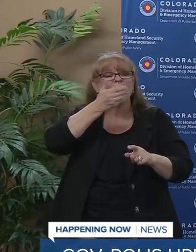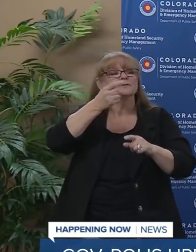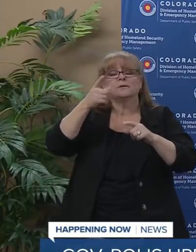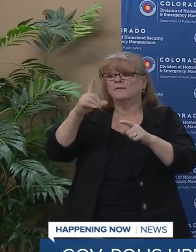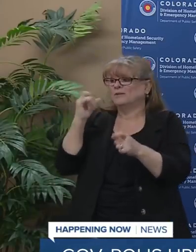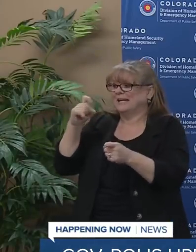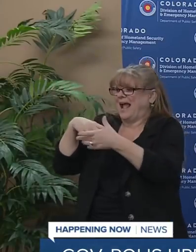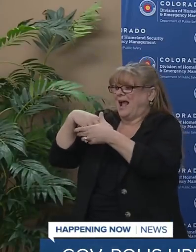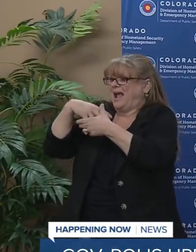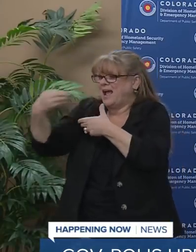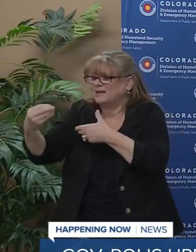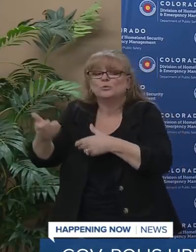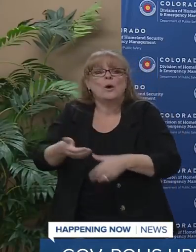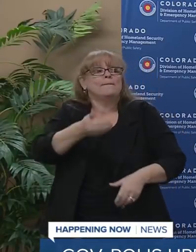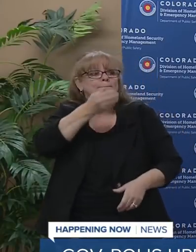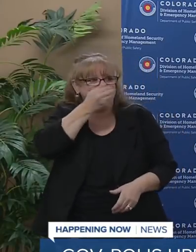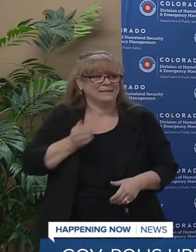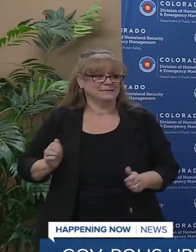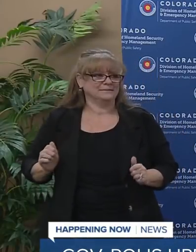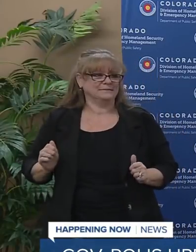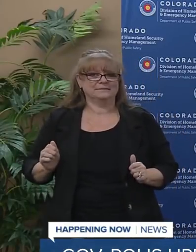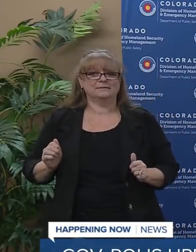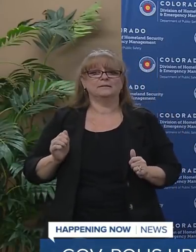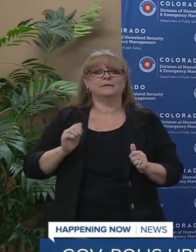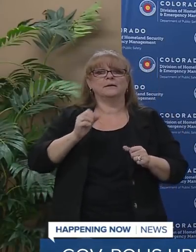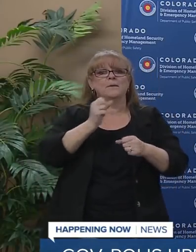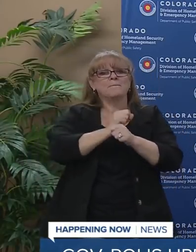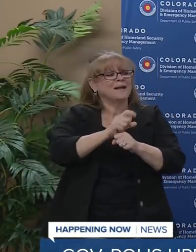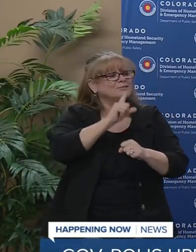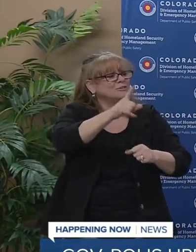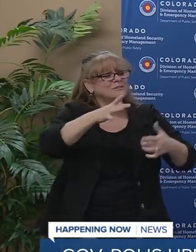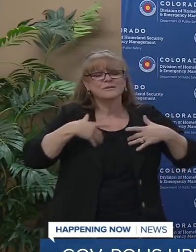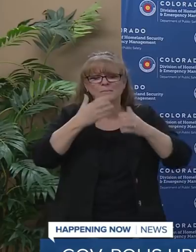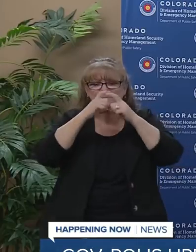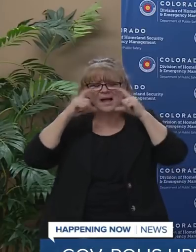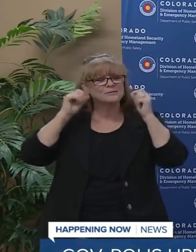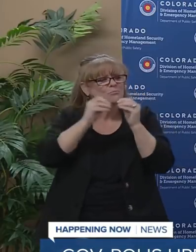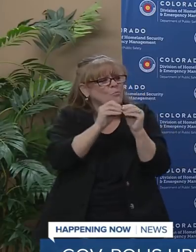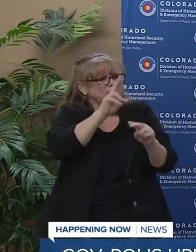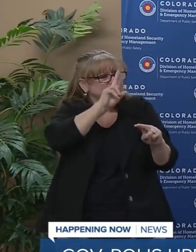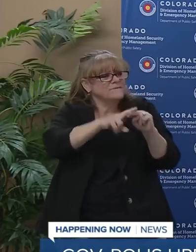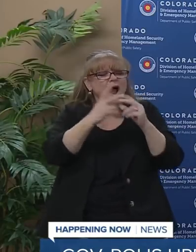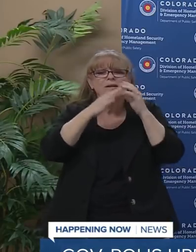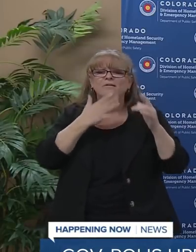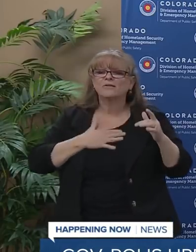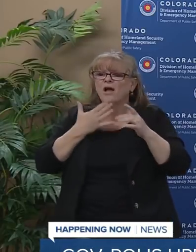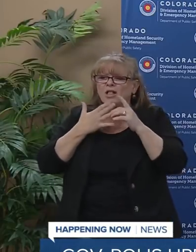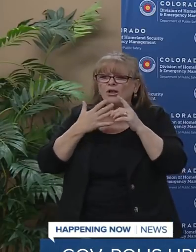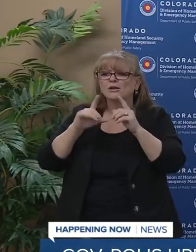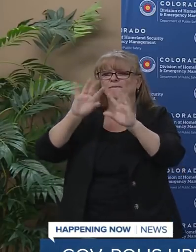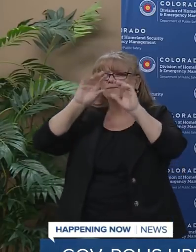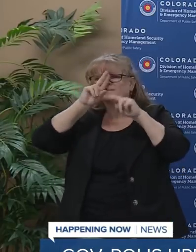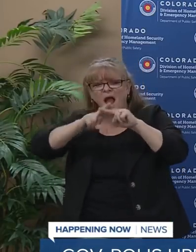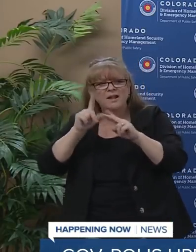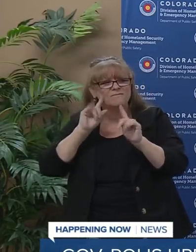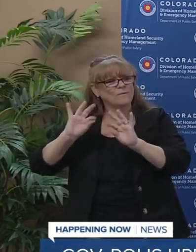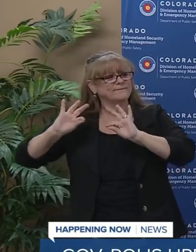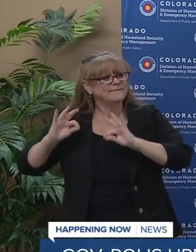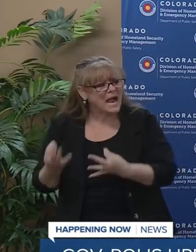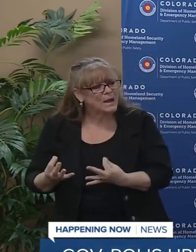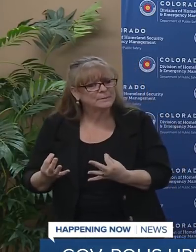it and make it cool, right? Do this project with your kids or whoever's in your home, with your spouse. It's something to finally